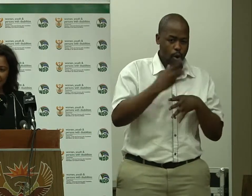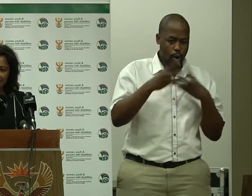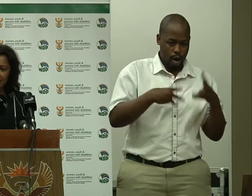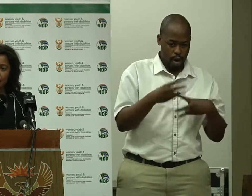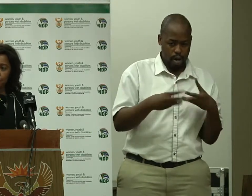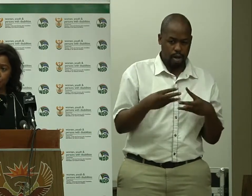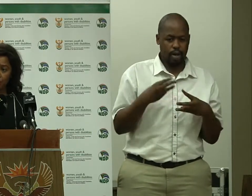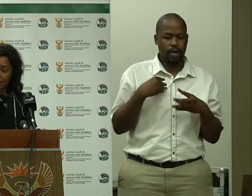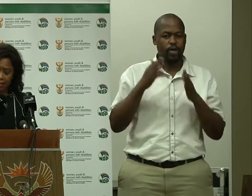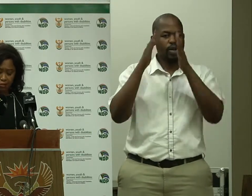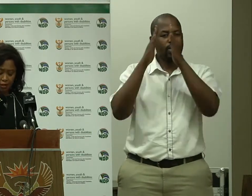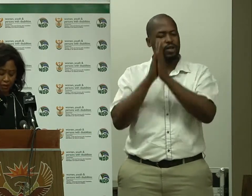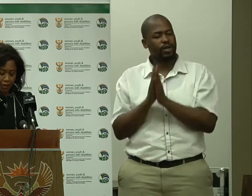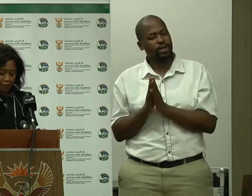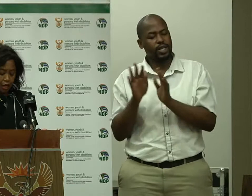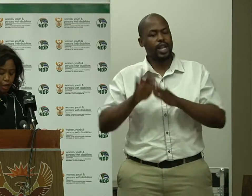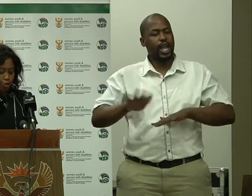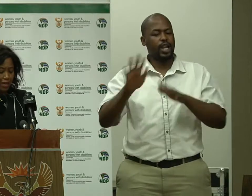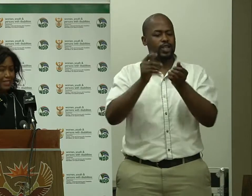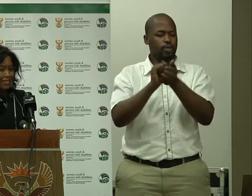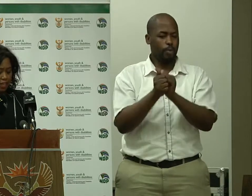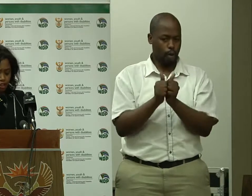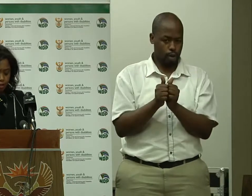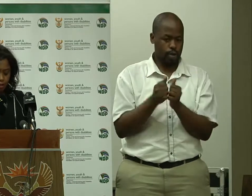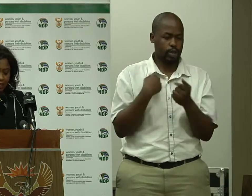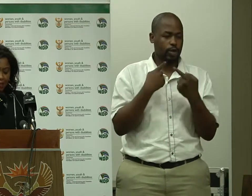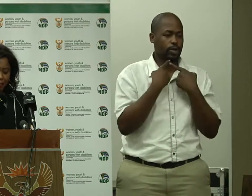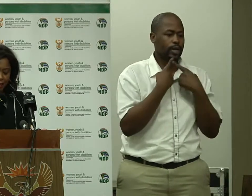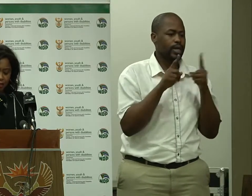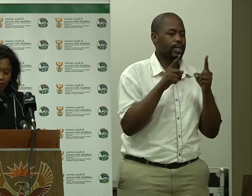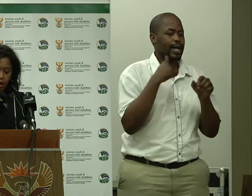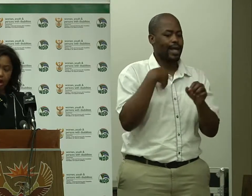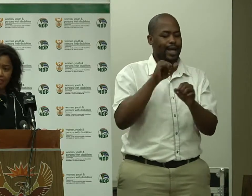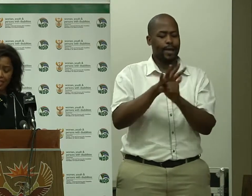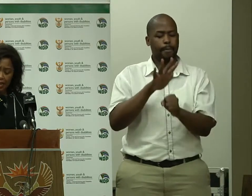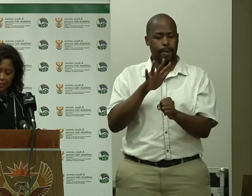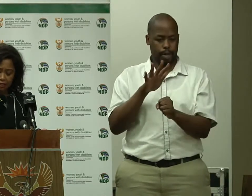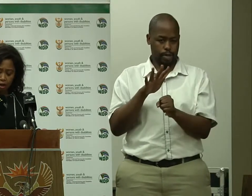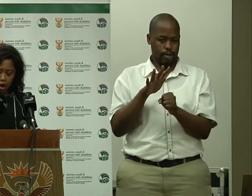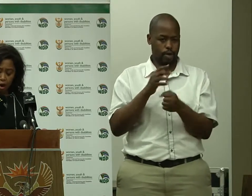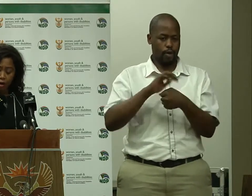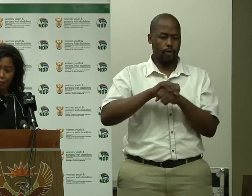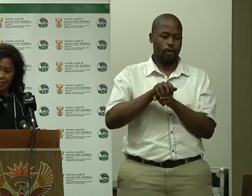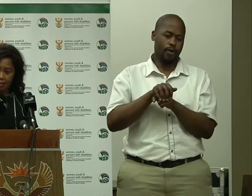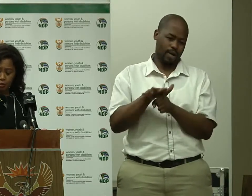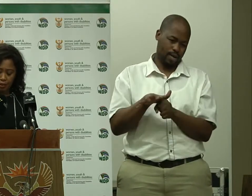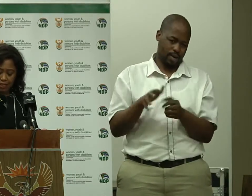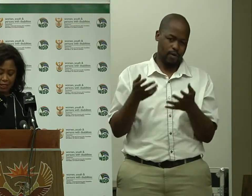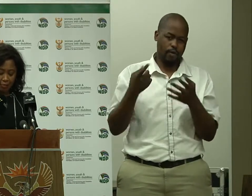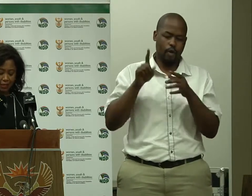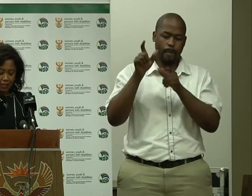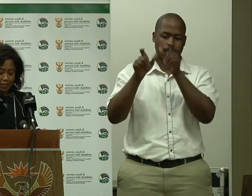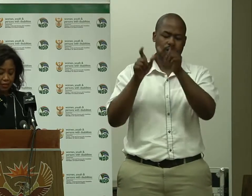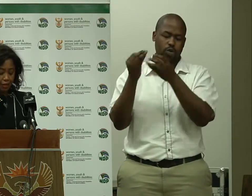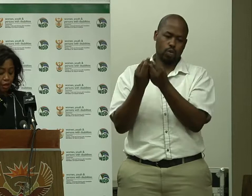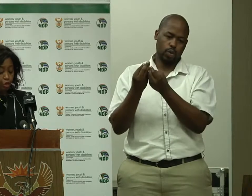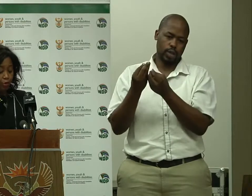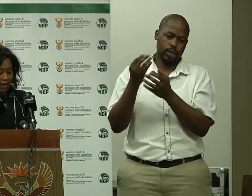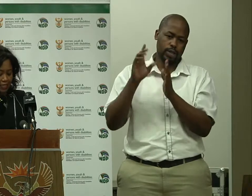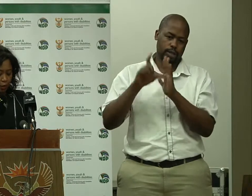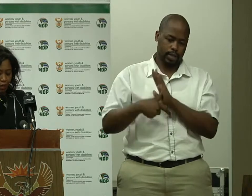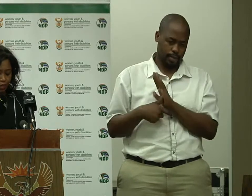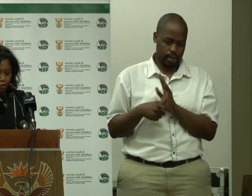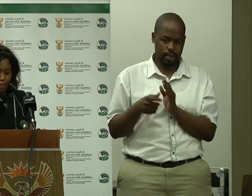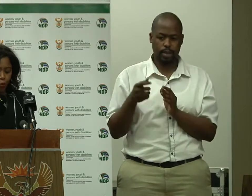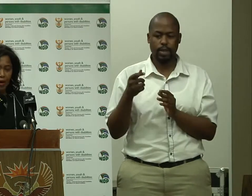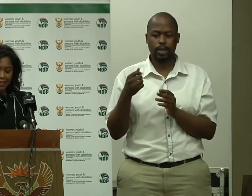in areas like sports, etc., to raise attention to the impact of COVID-19 on persons with disabilities, to